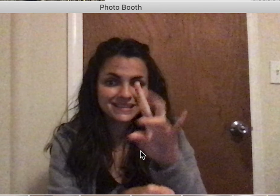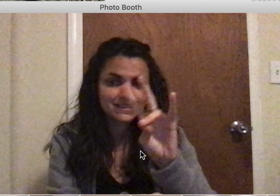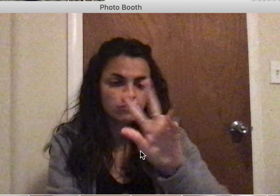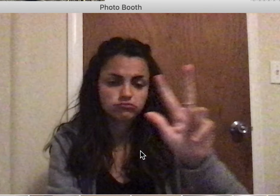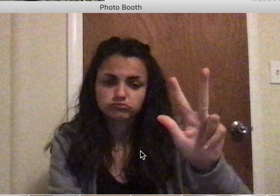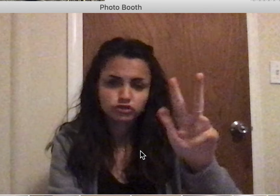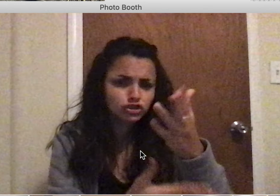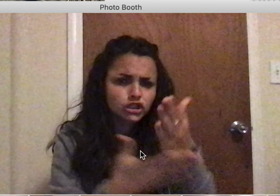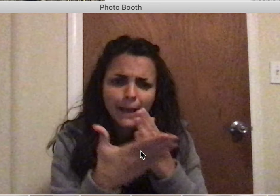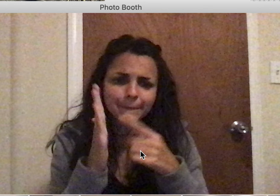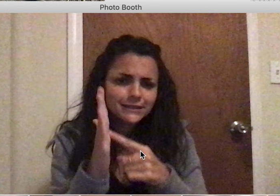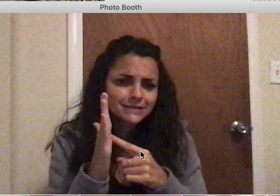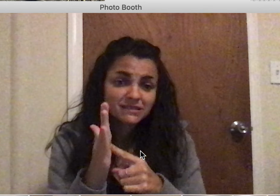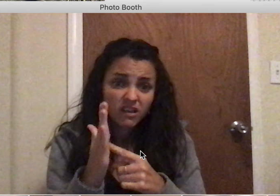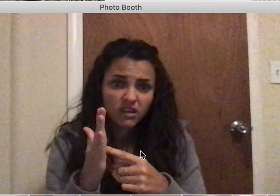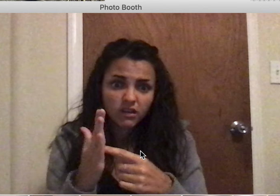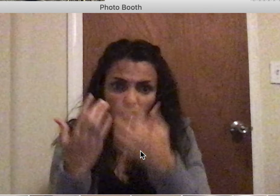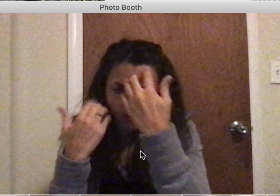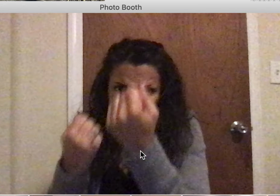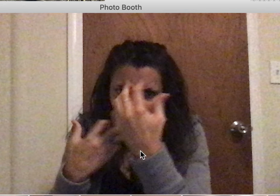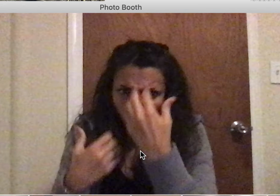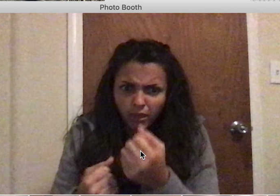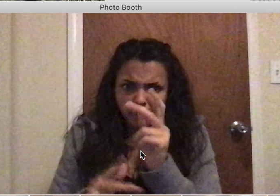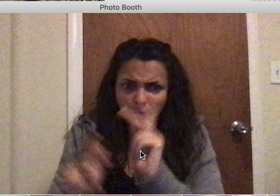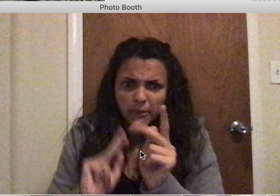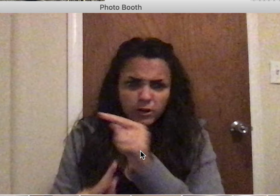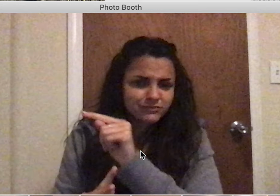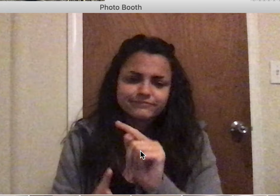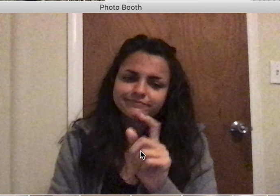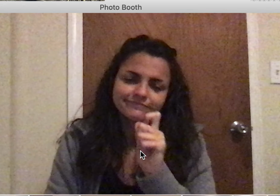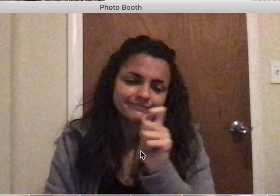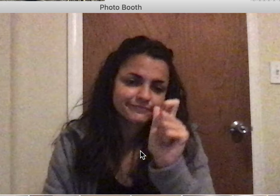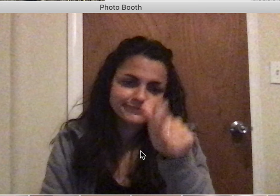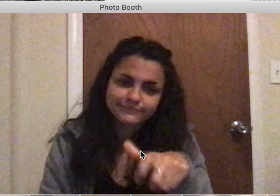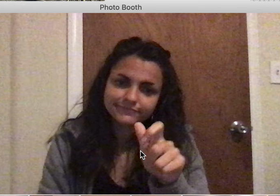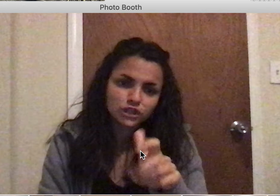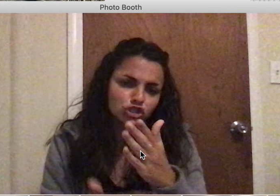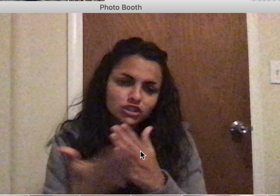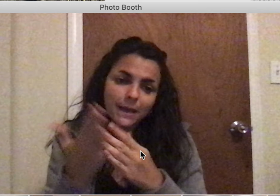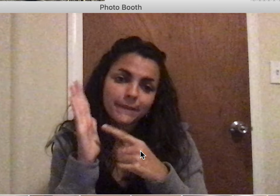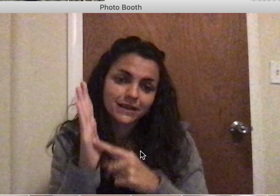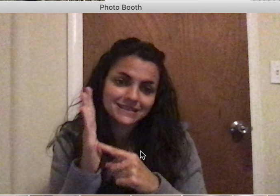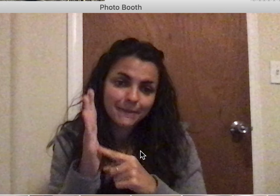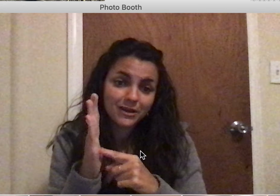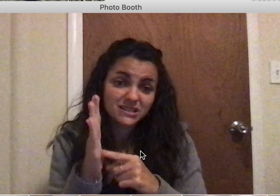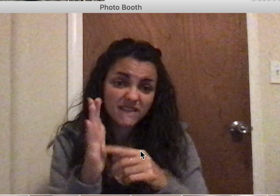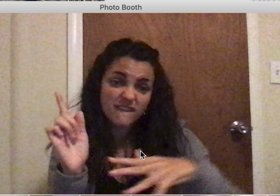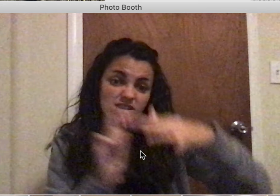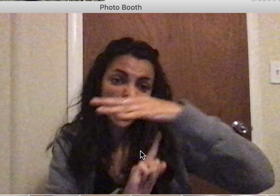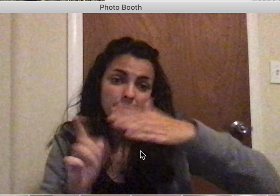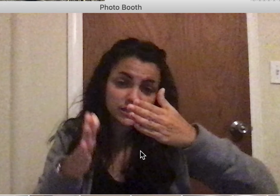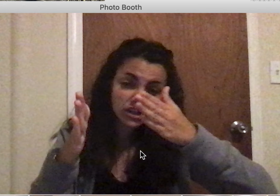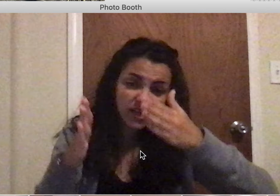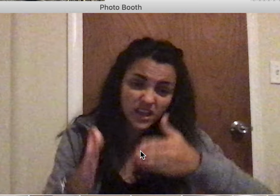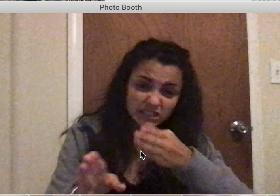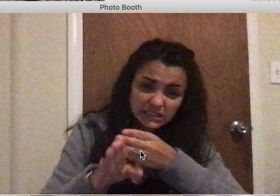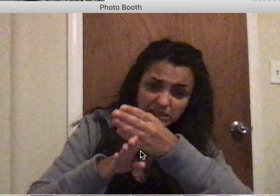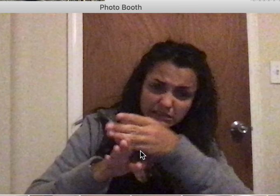necessarily have to memorize these people. These are just some examples of what an environmentalist might do.